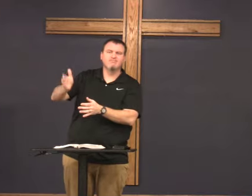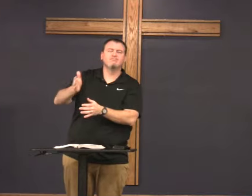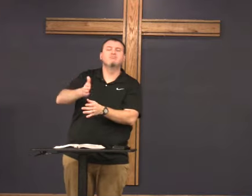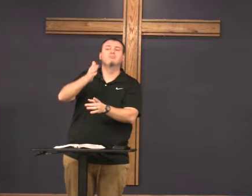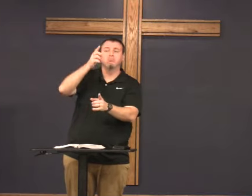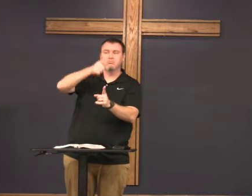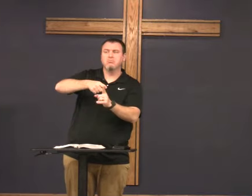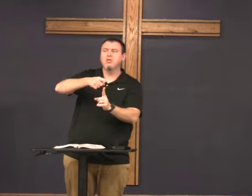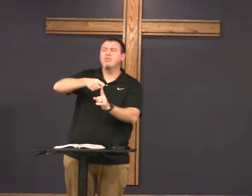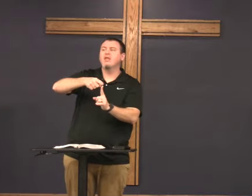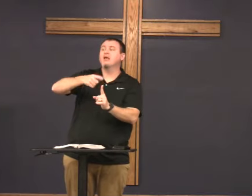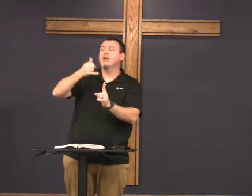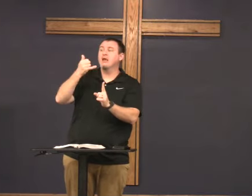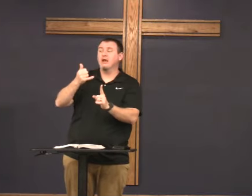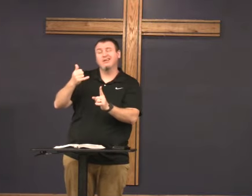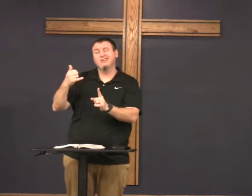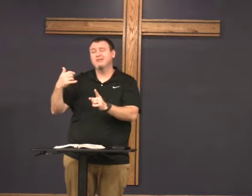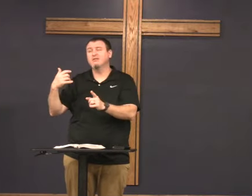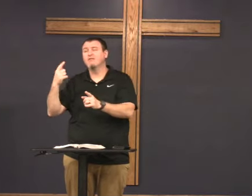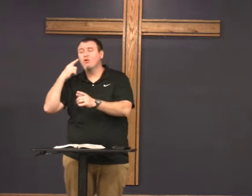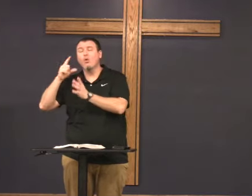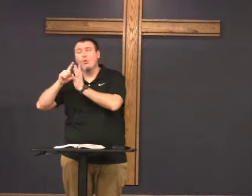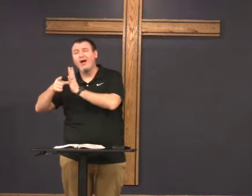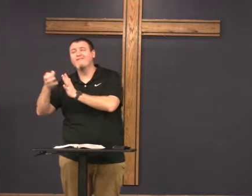There are a few others. But primarily.